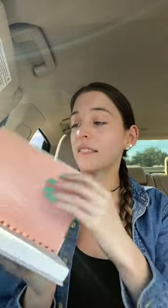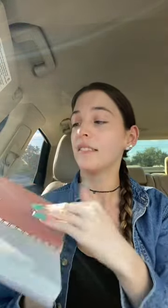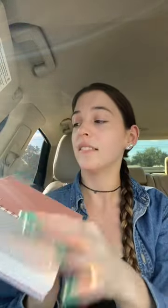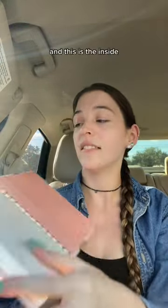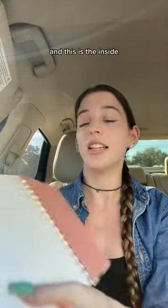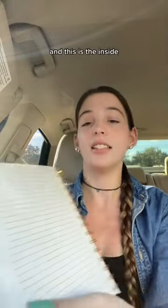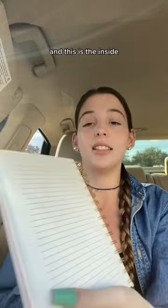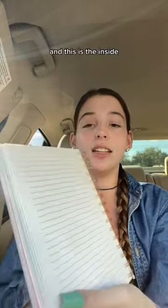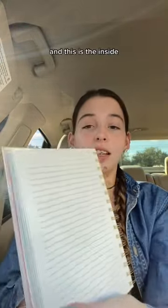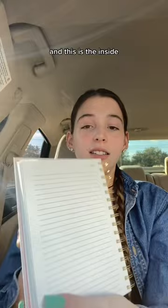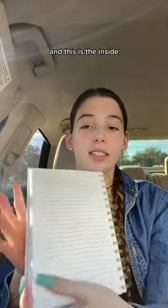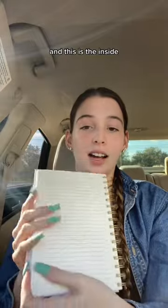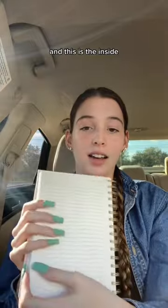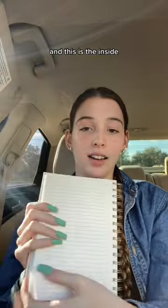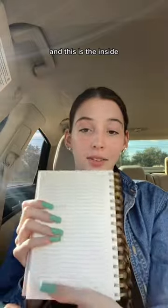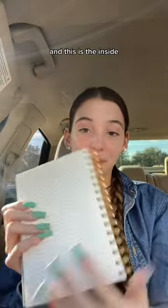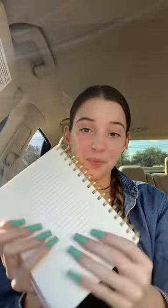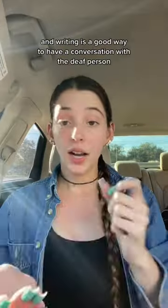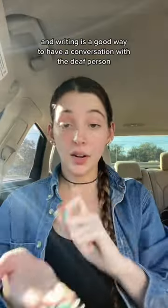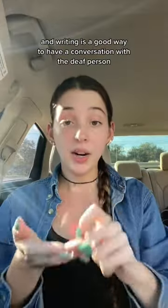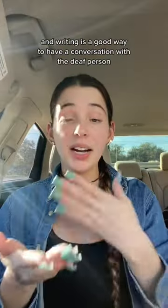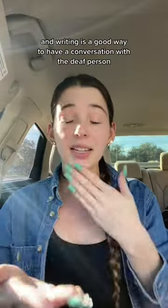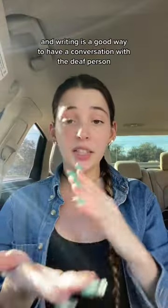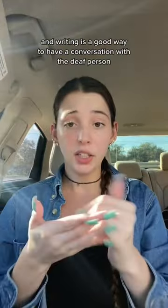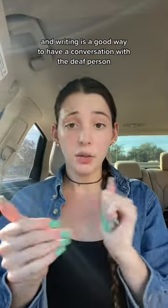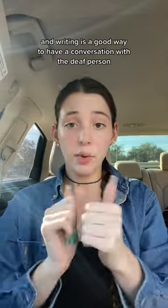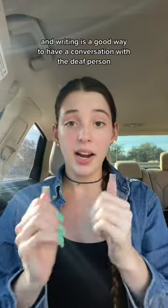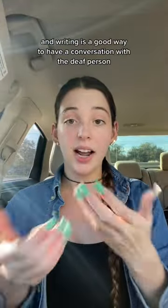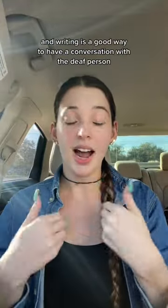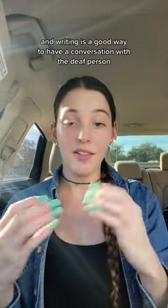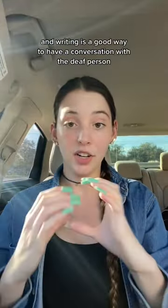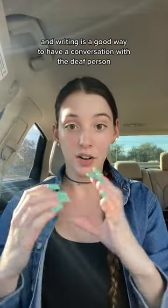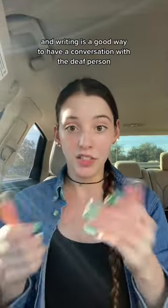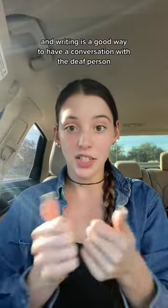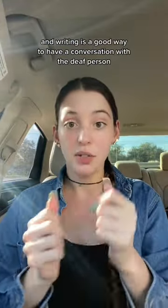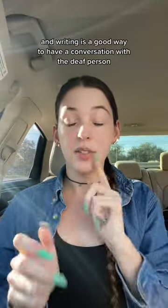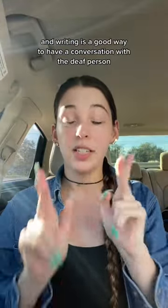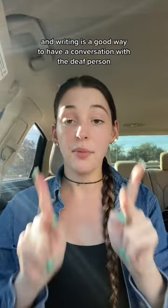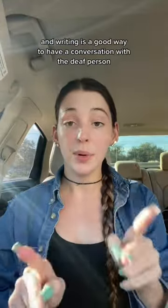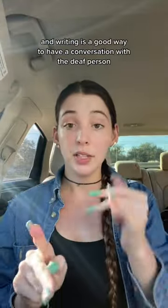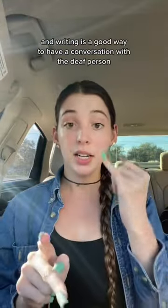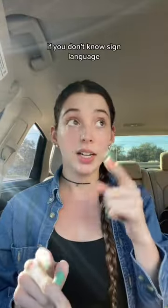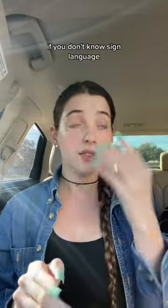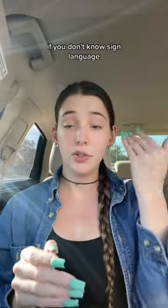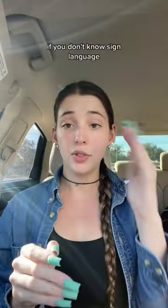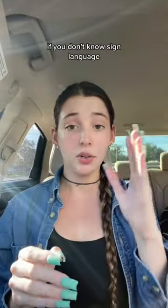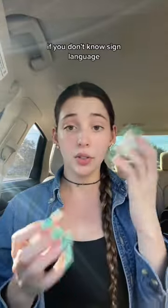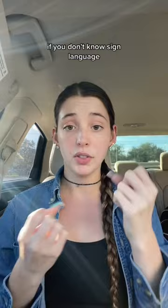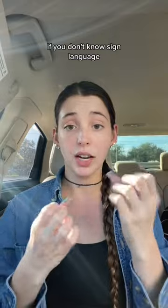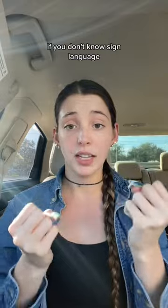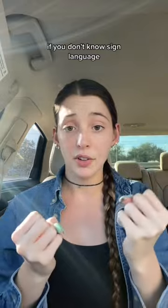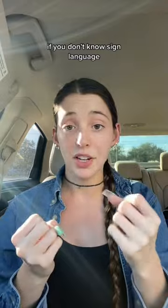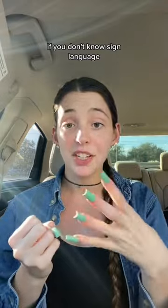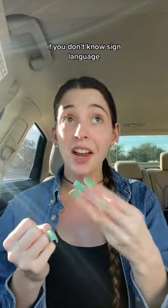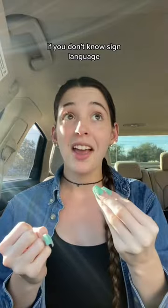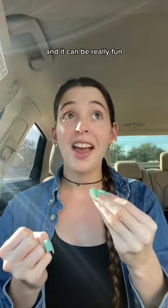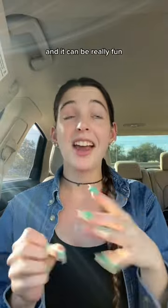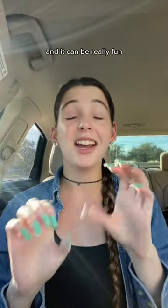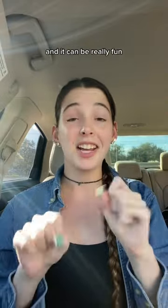And this is the inside. And writing is a good way to have a conversation with a deaf person if you don't know sign language, and it can be